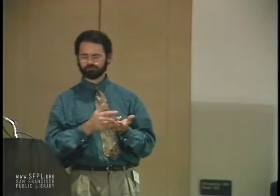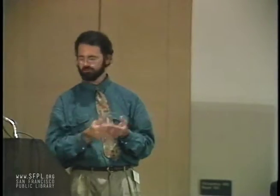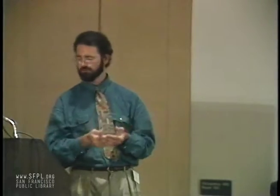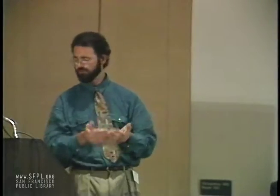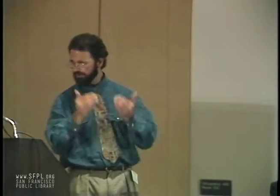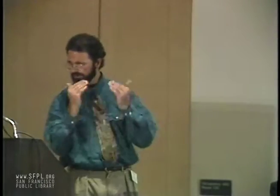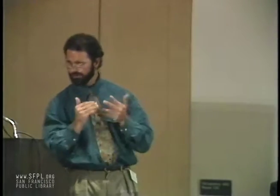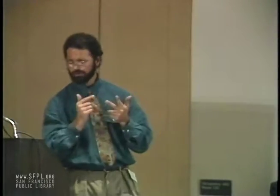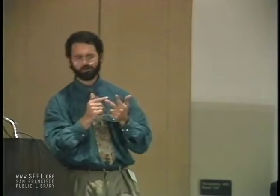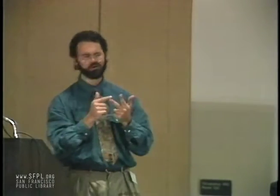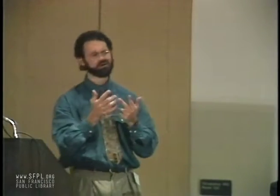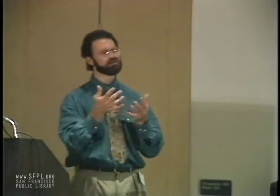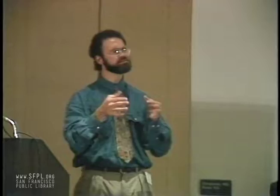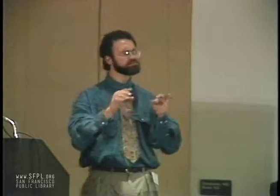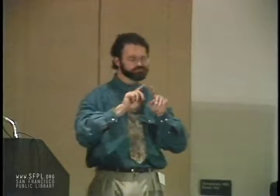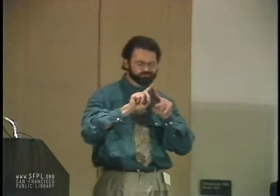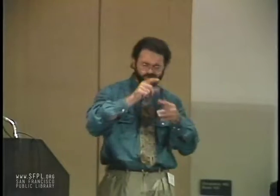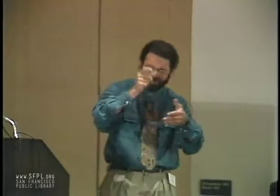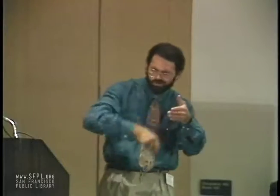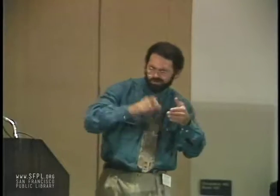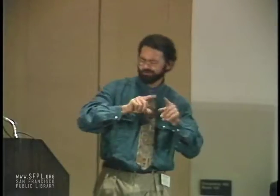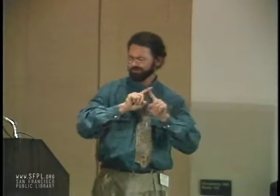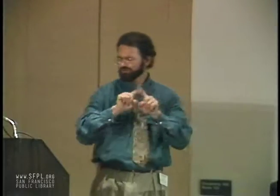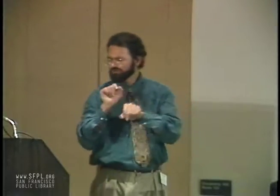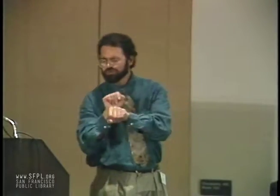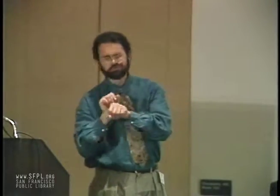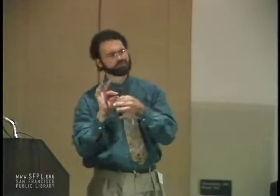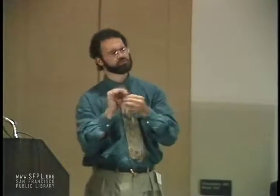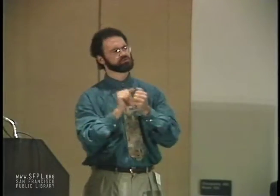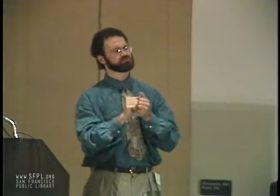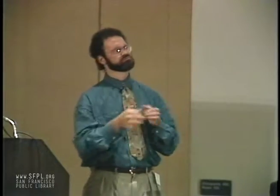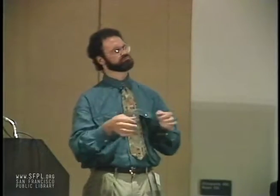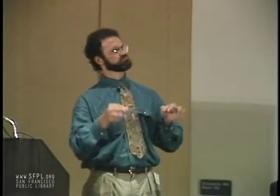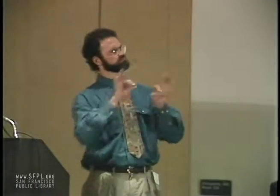And so it's important to see how deaf people view other cultures from the deaf center.